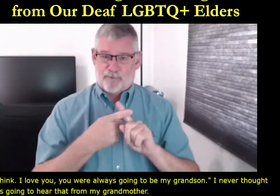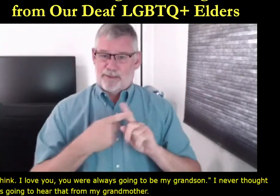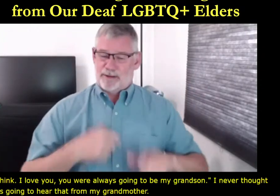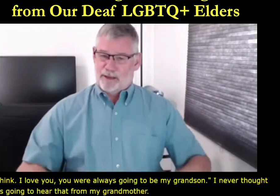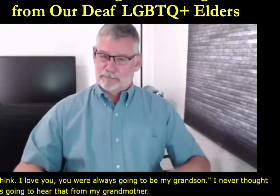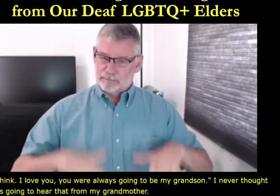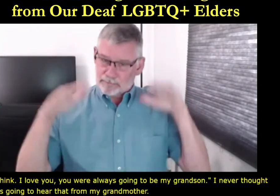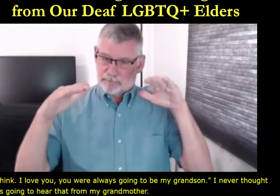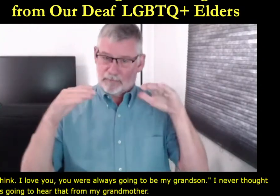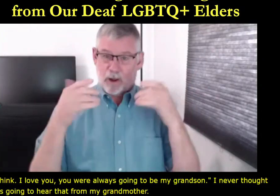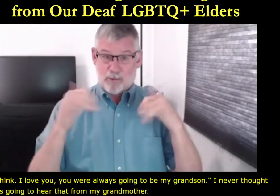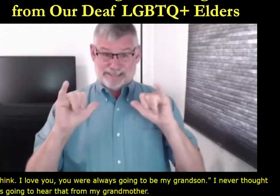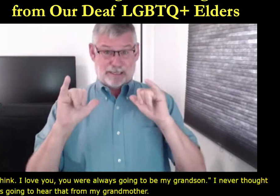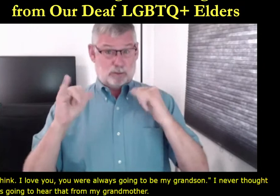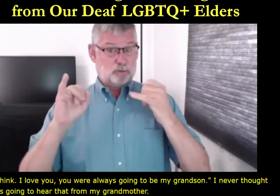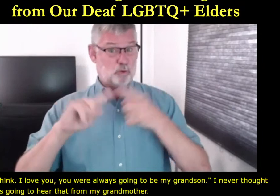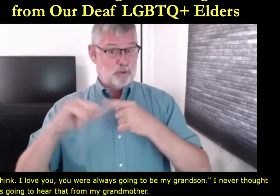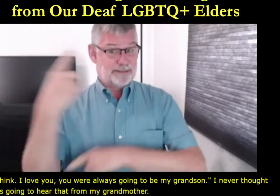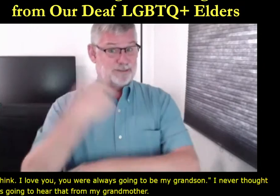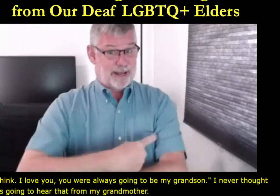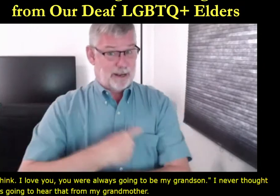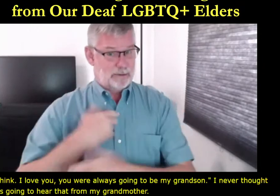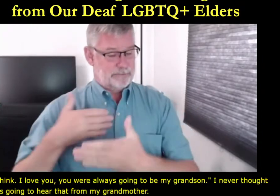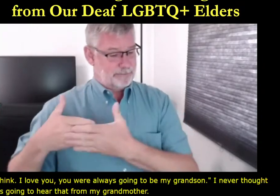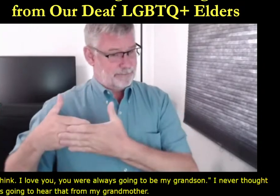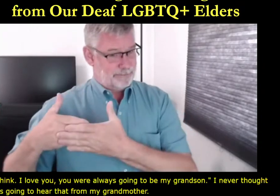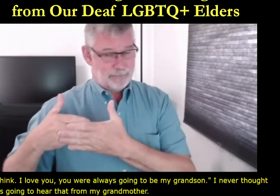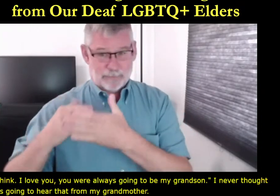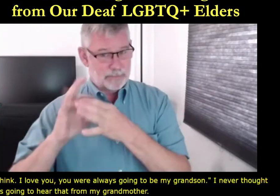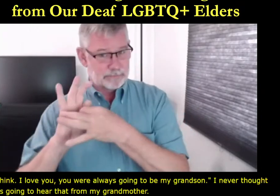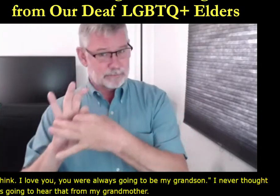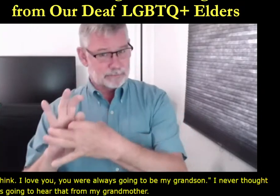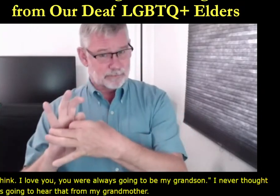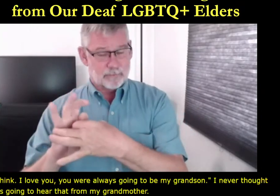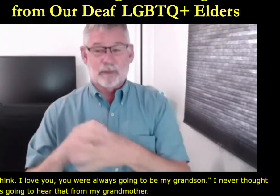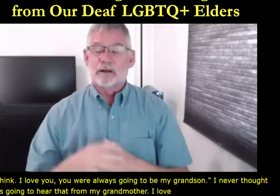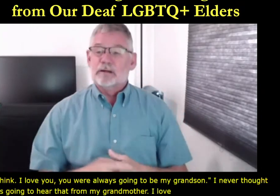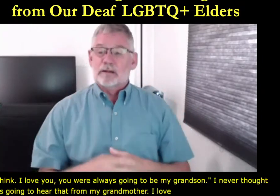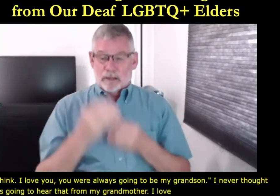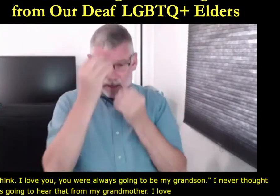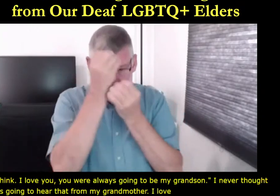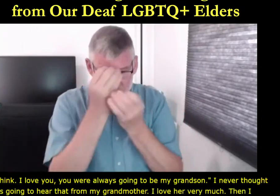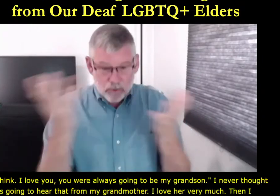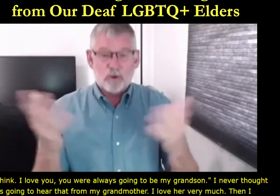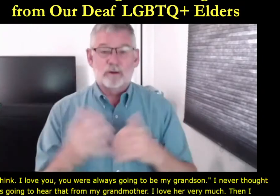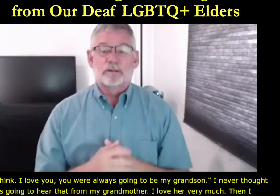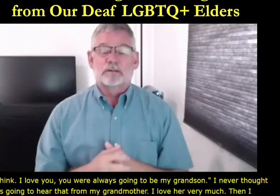so i sound i sat down with my closest friend and we're still close to this day as well we have a great relationship